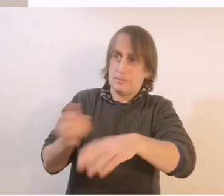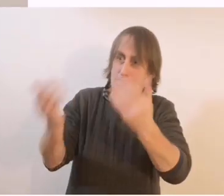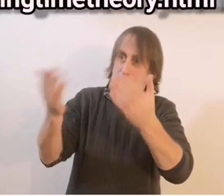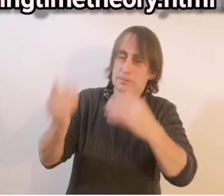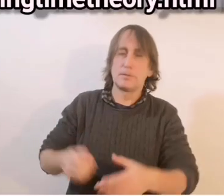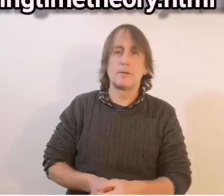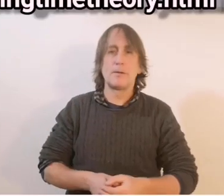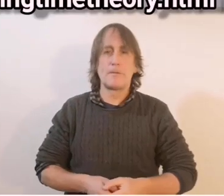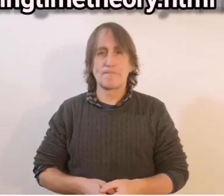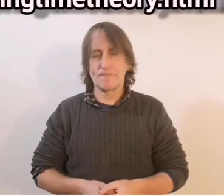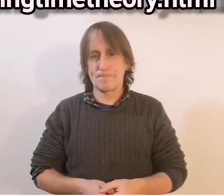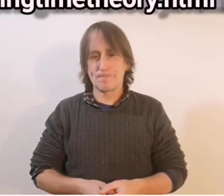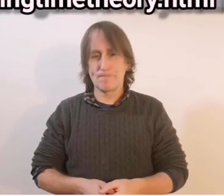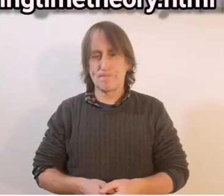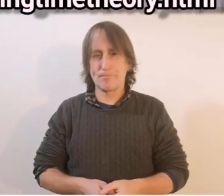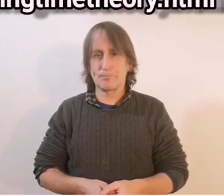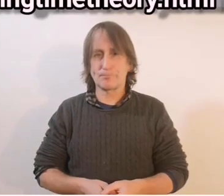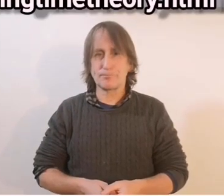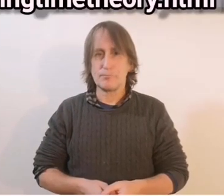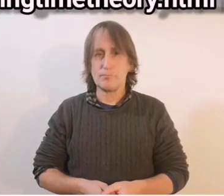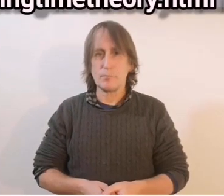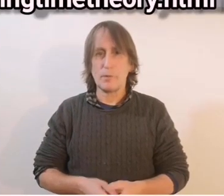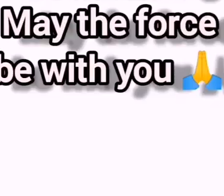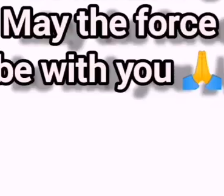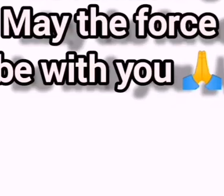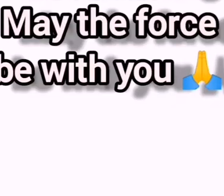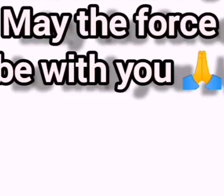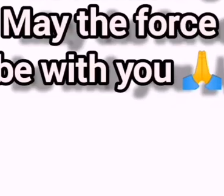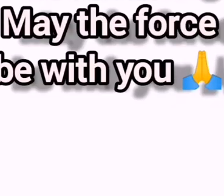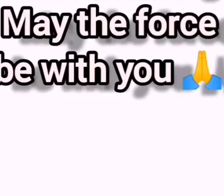and encourage them to get it up and running as fast as they can. May the force be with you.